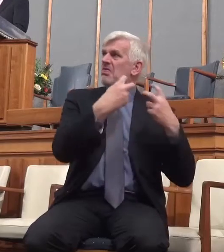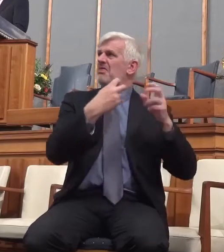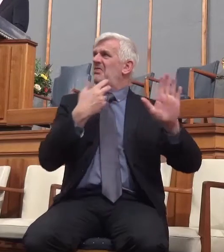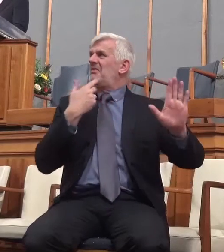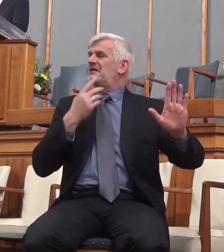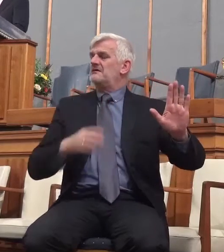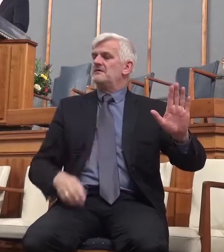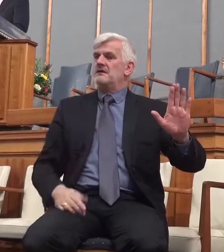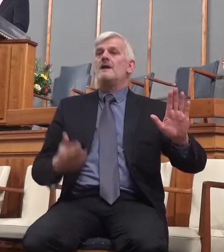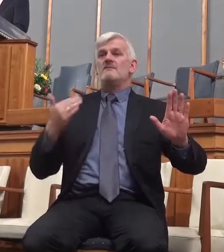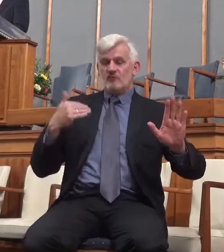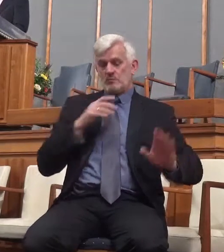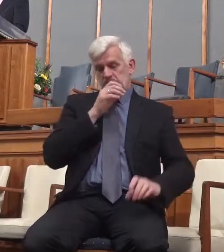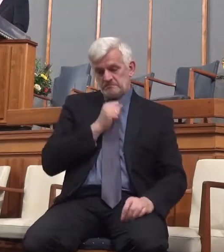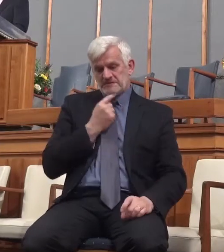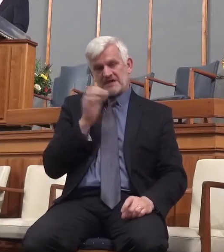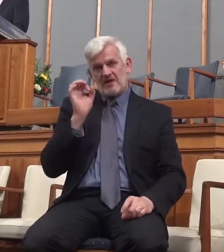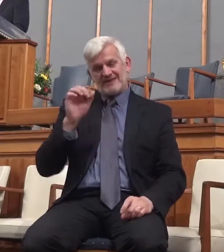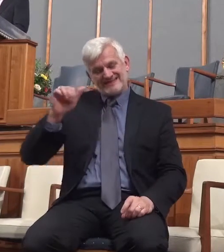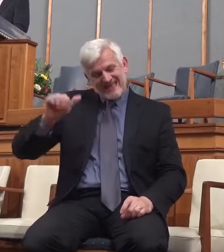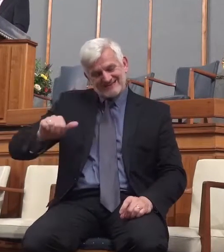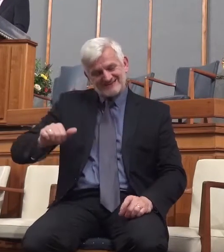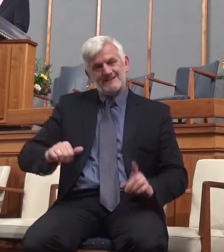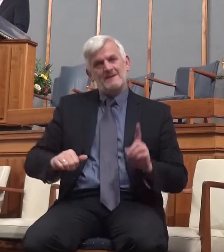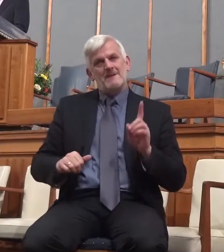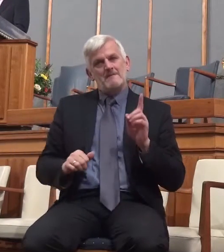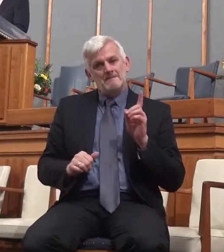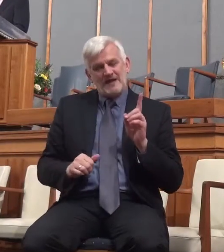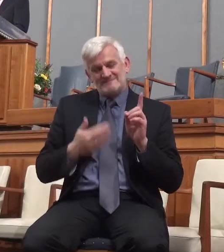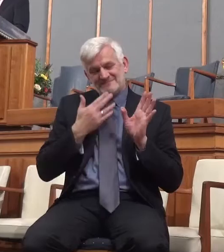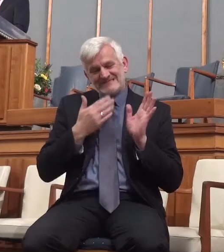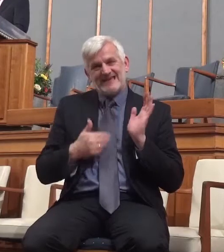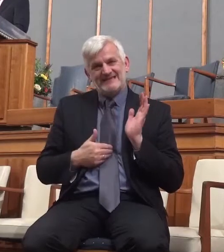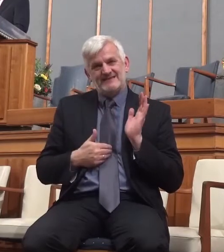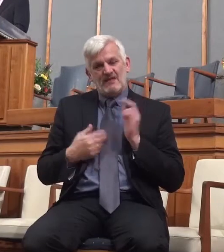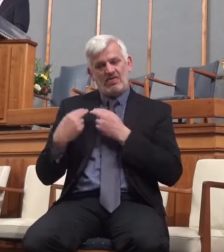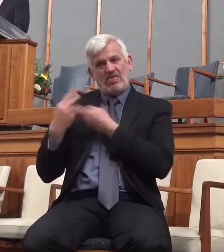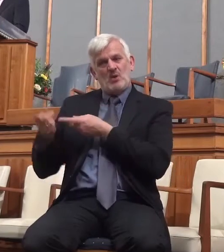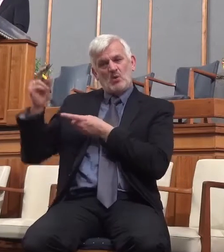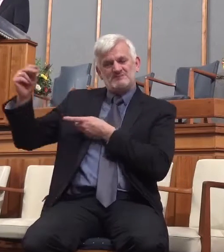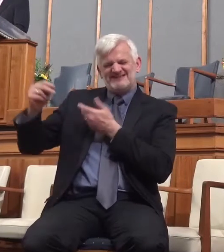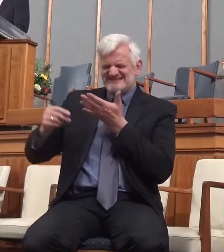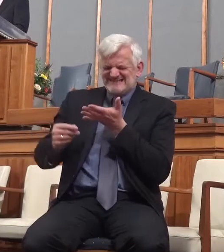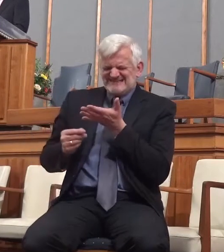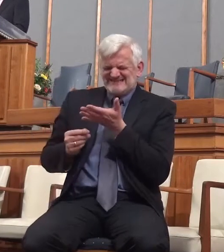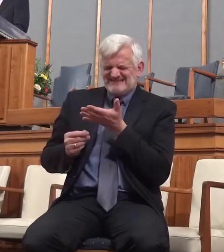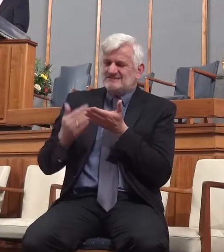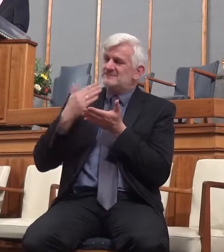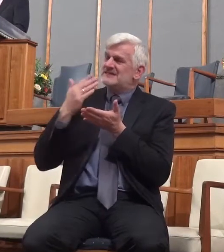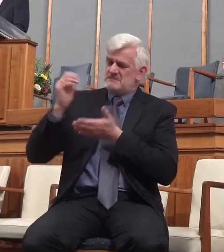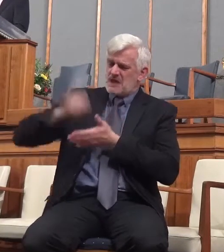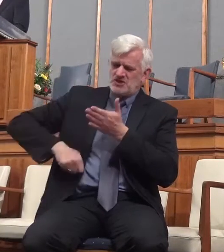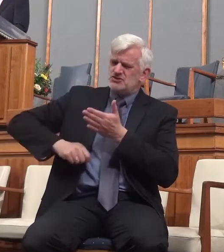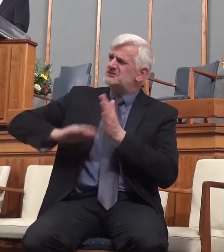dumb. I opened not my mouth because thou didst it. Remove thy stroke away from